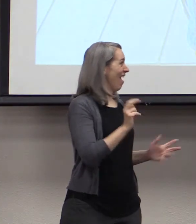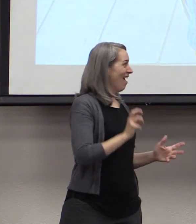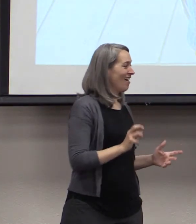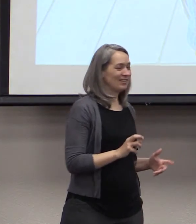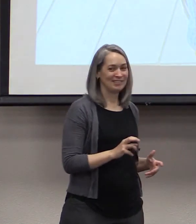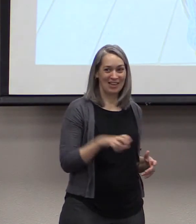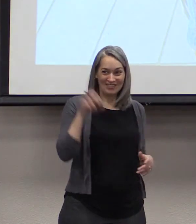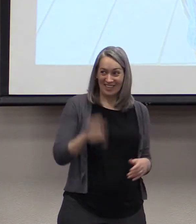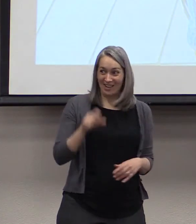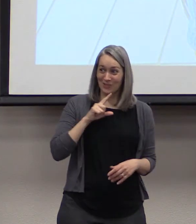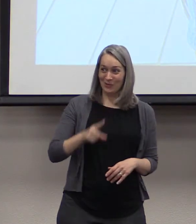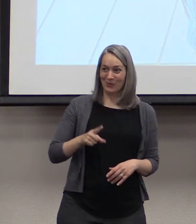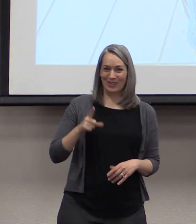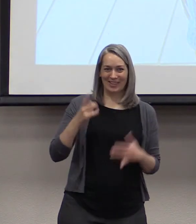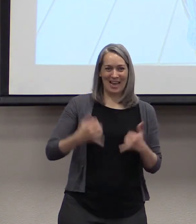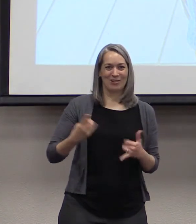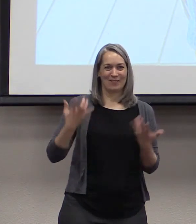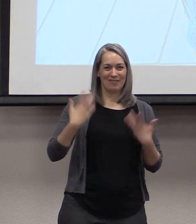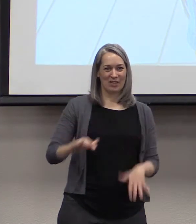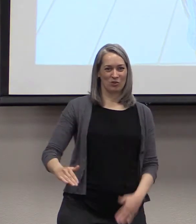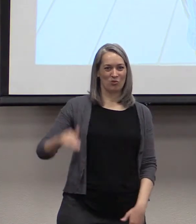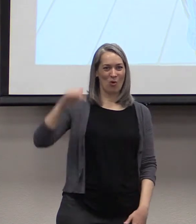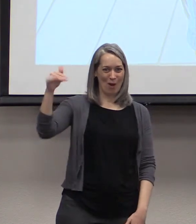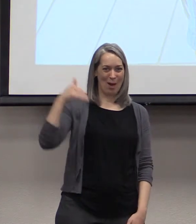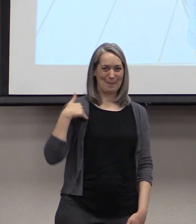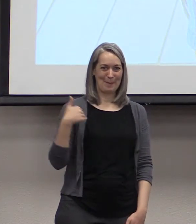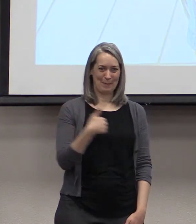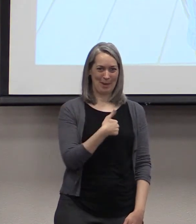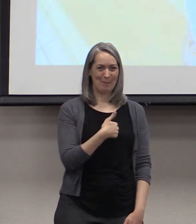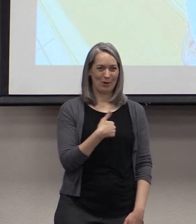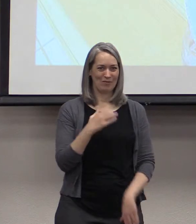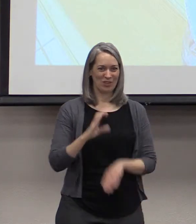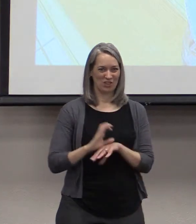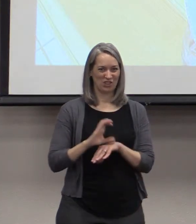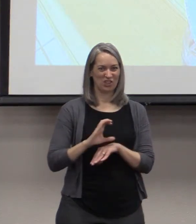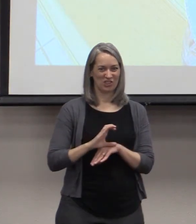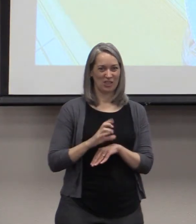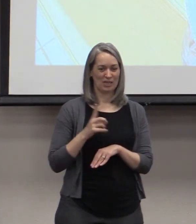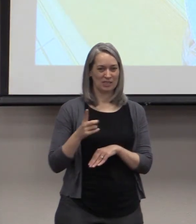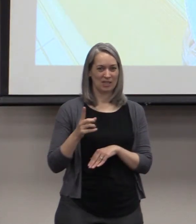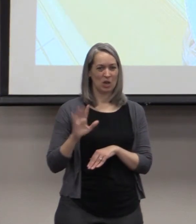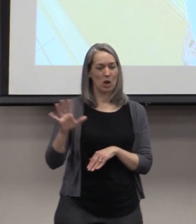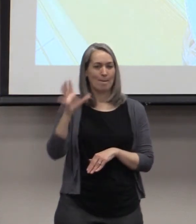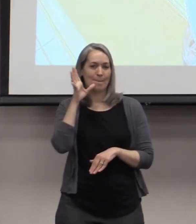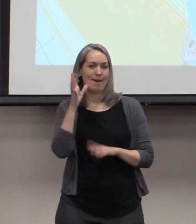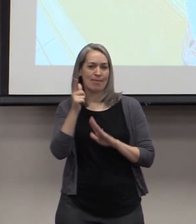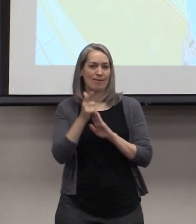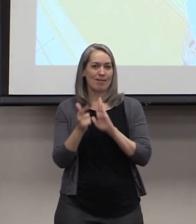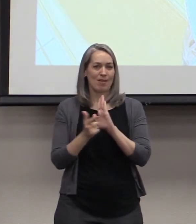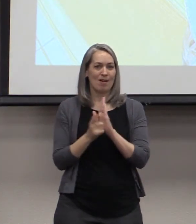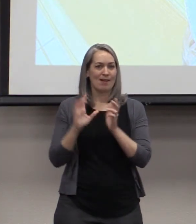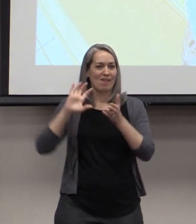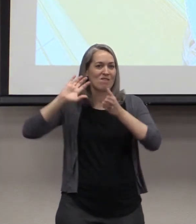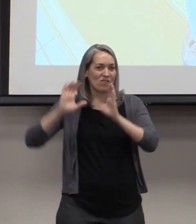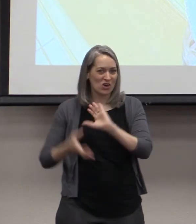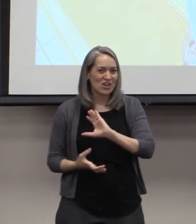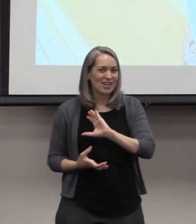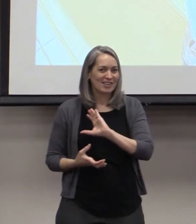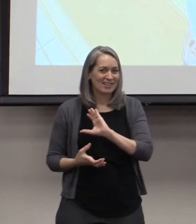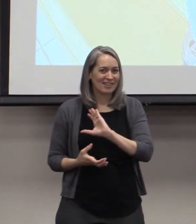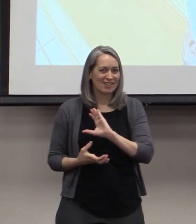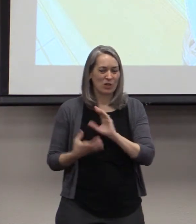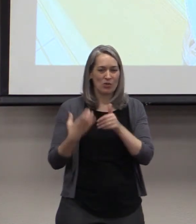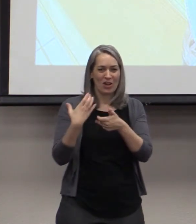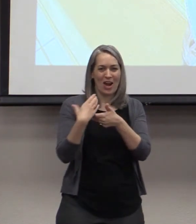so it was. She's now an adult, member of the church, has just brought her mother-in-law to Christ. They're